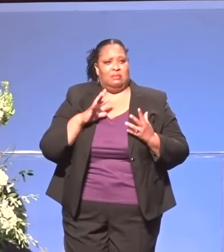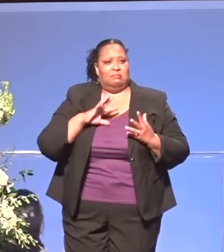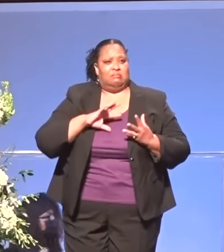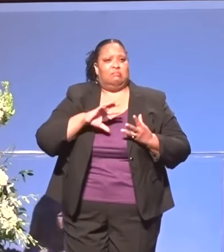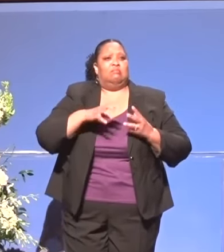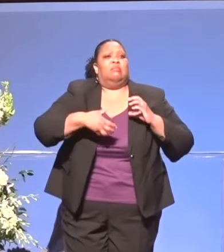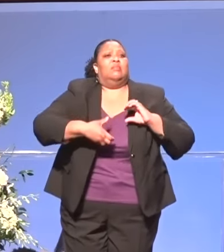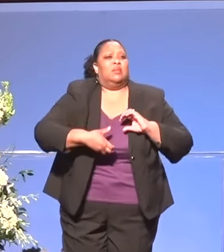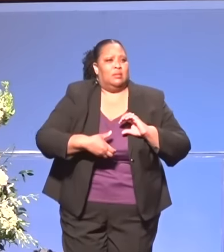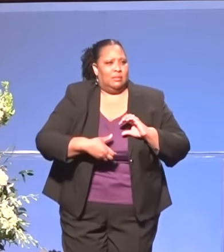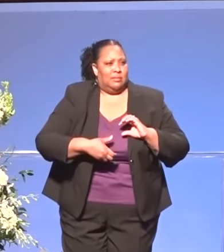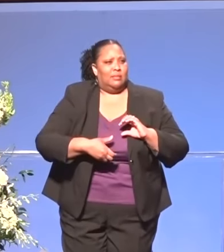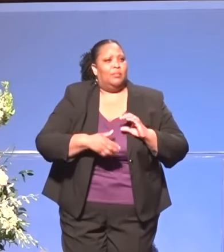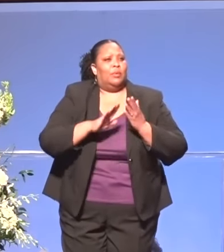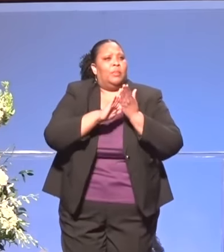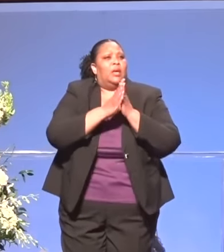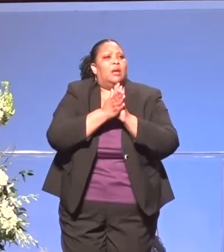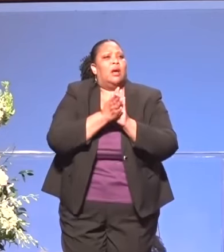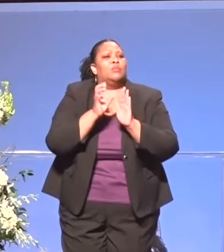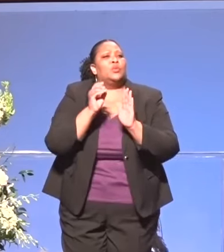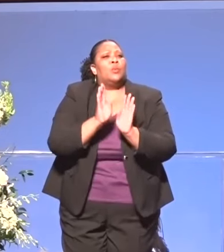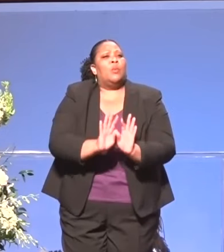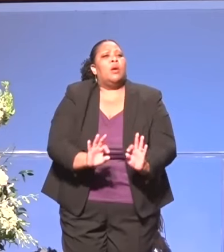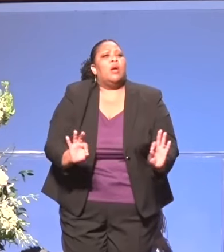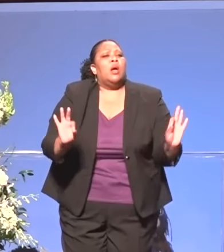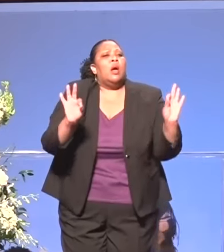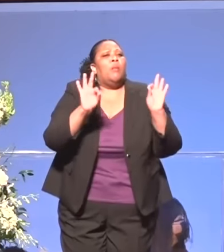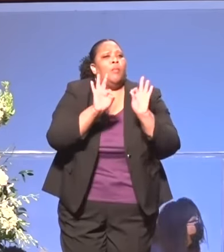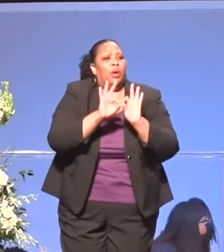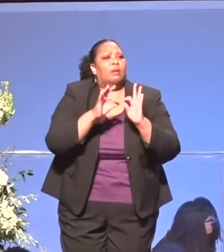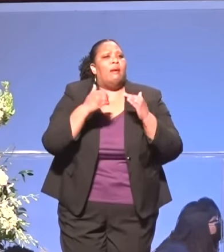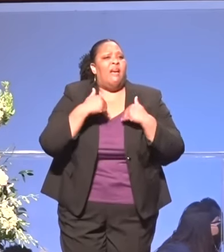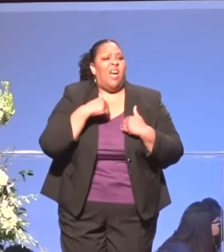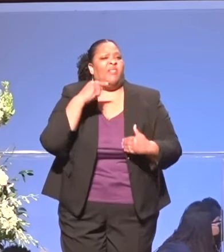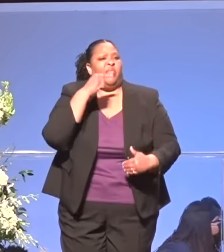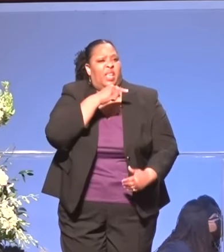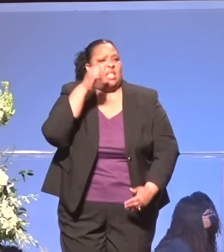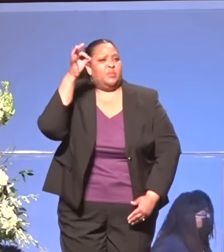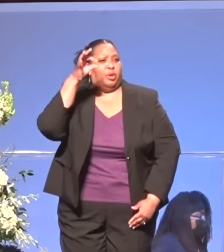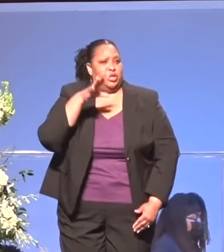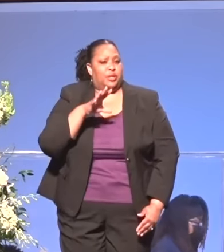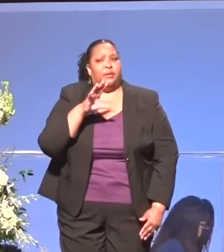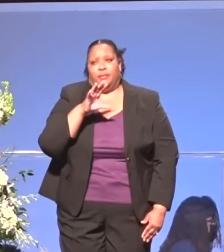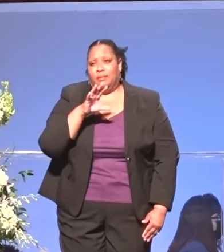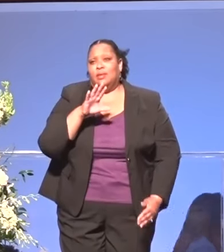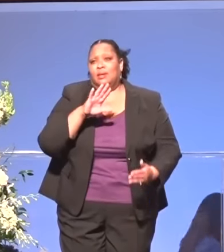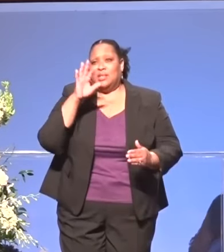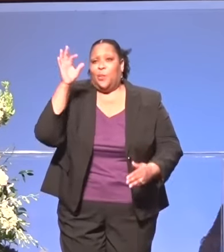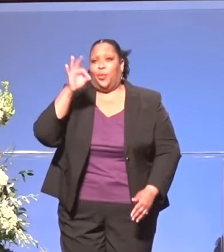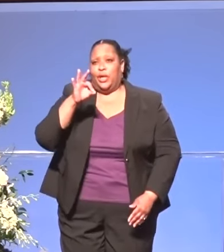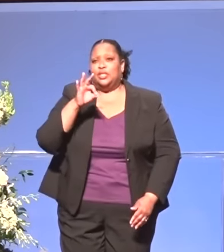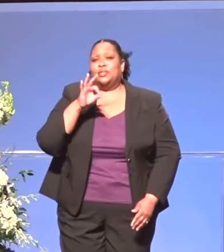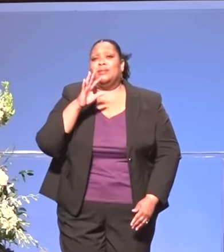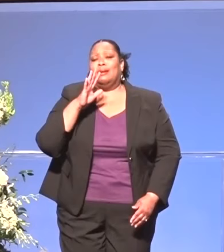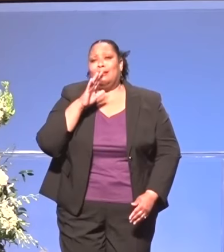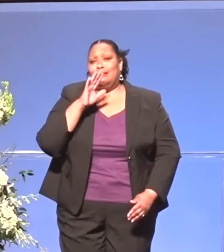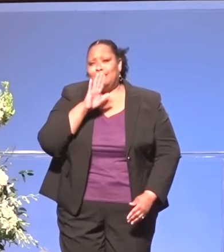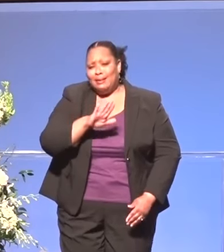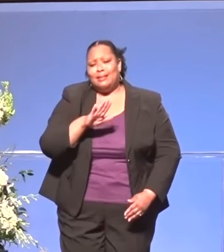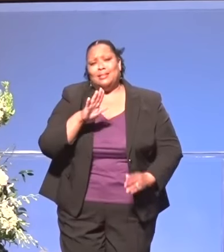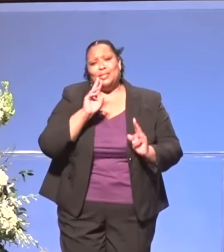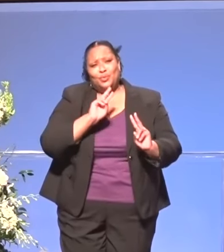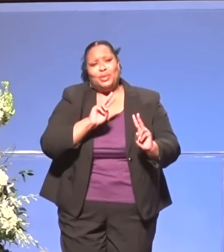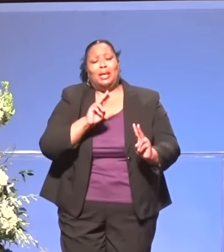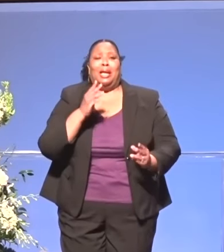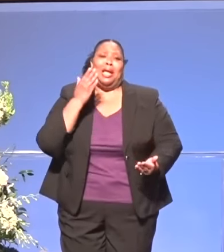would be important enough to have this preacher to preach his eulogy. He